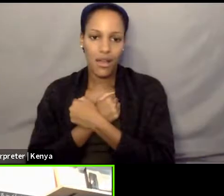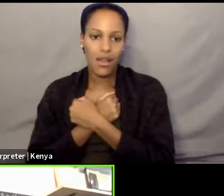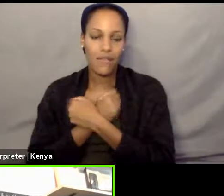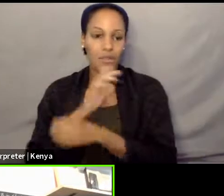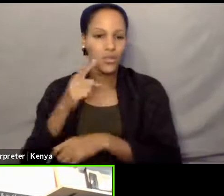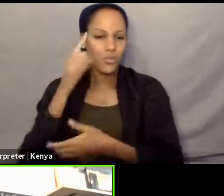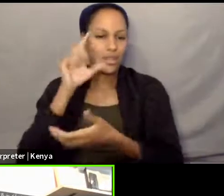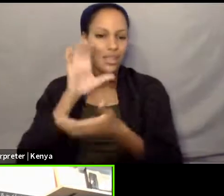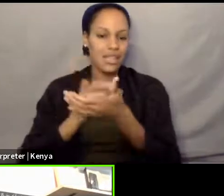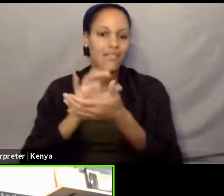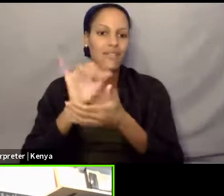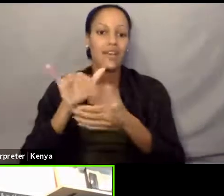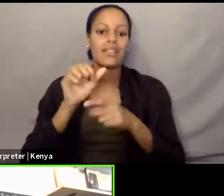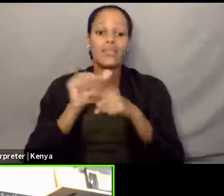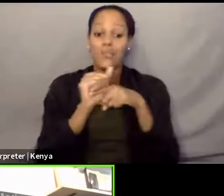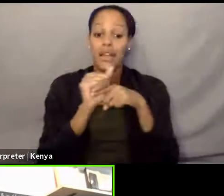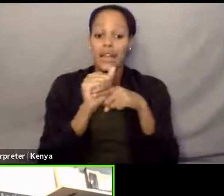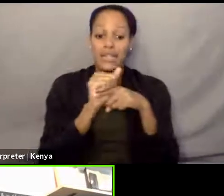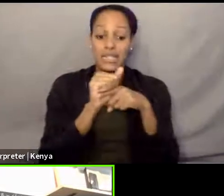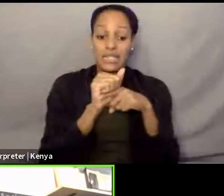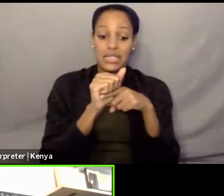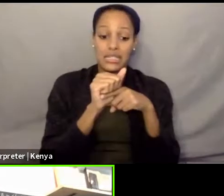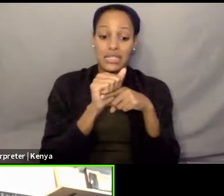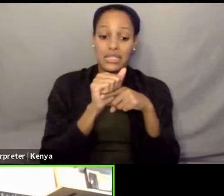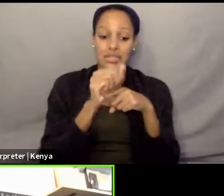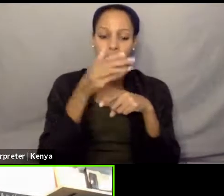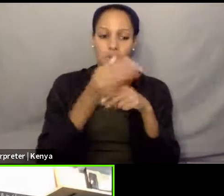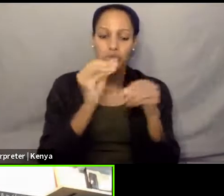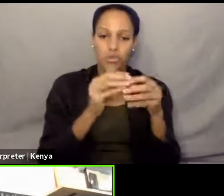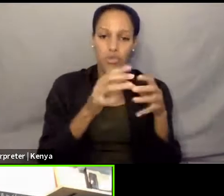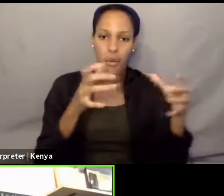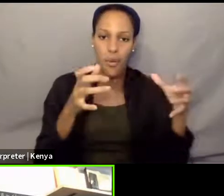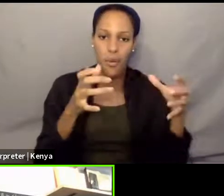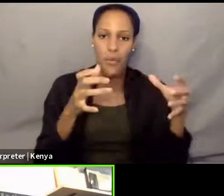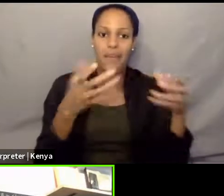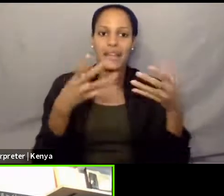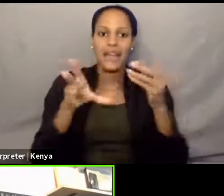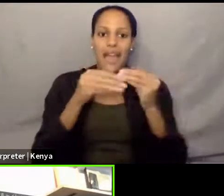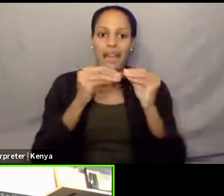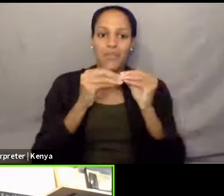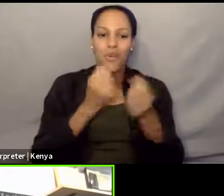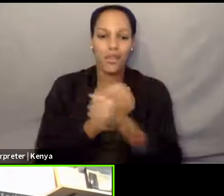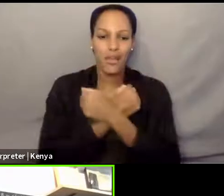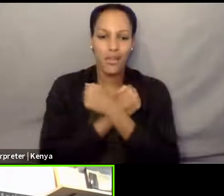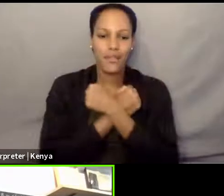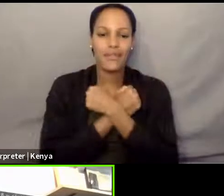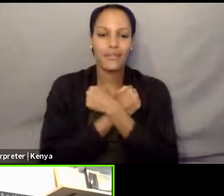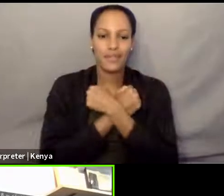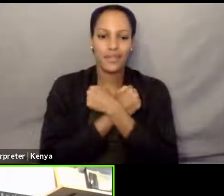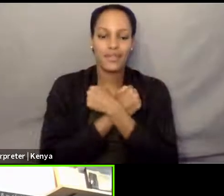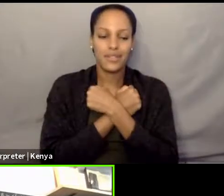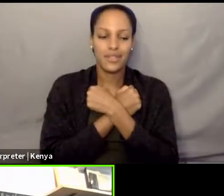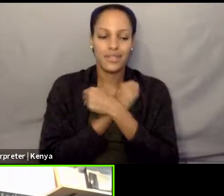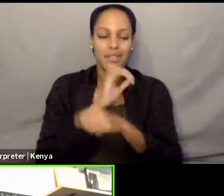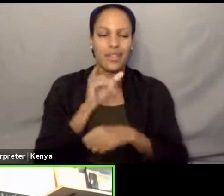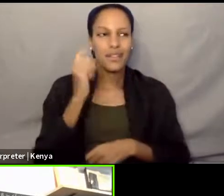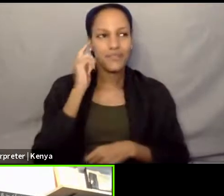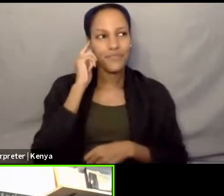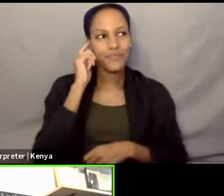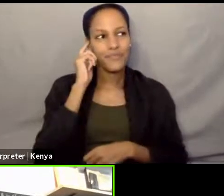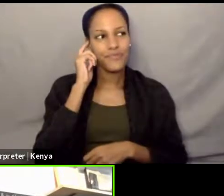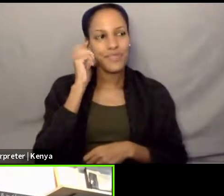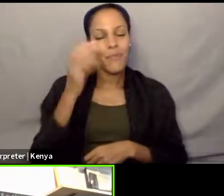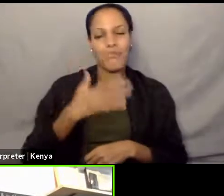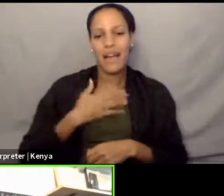is that the practice itself will generate more love, And so that, that's kind of like, that's my